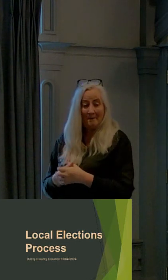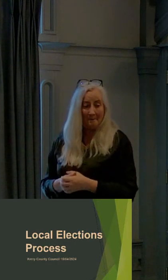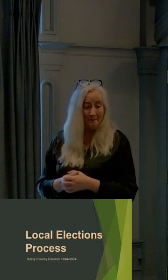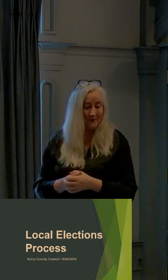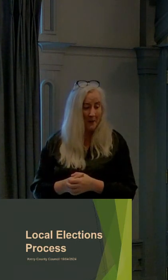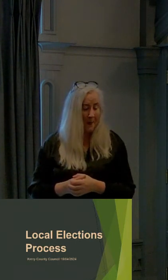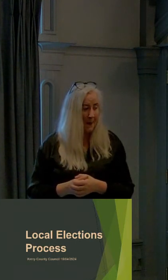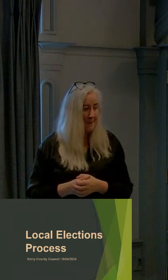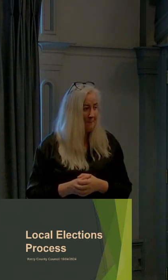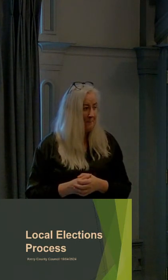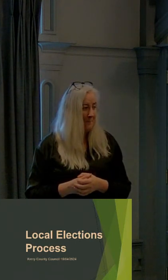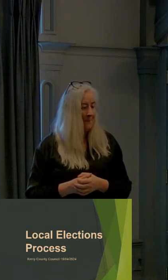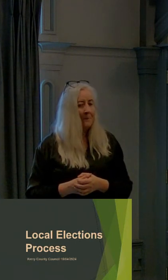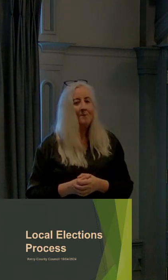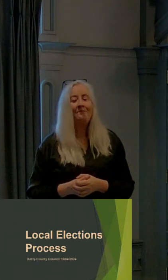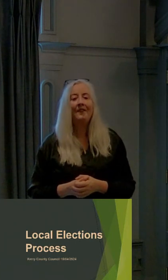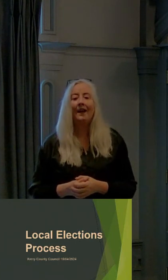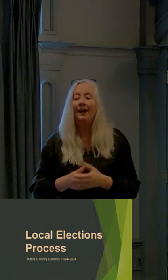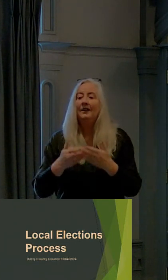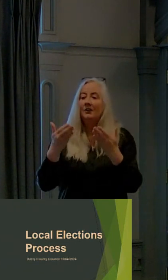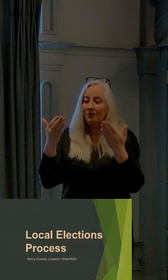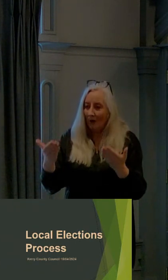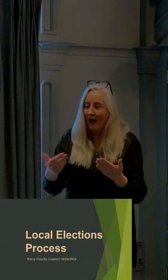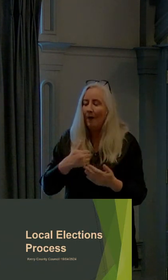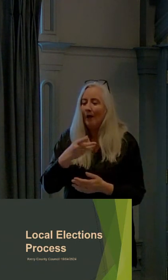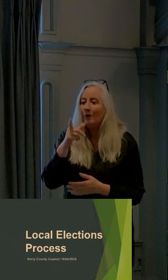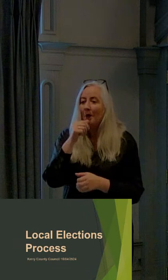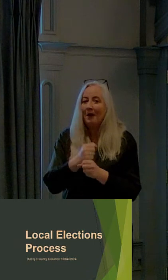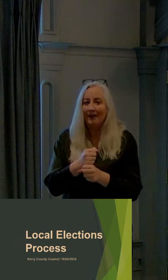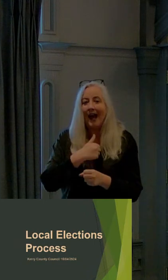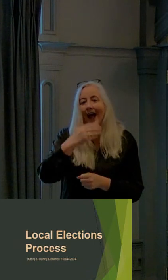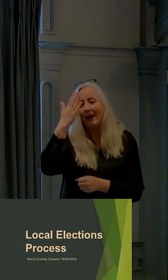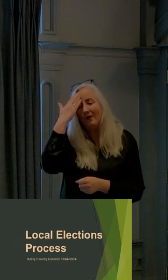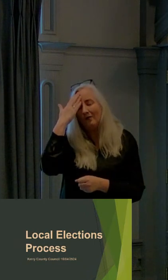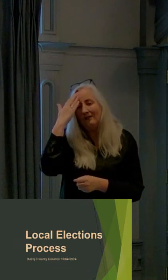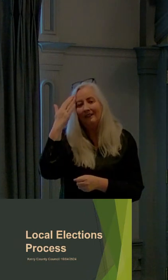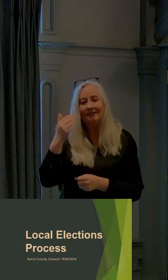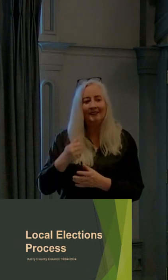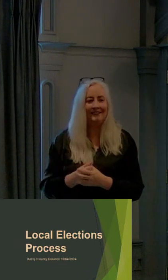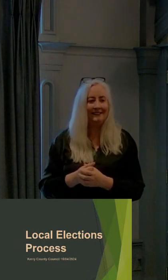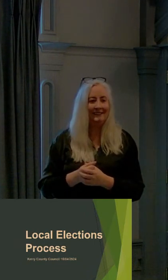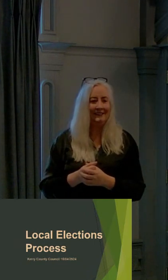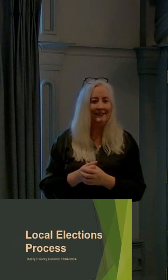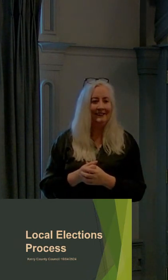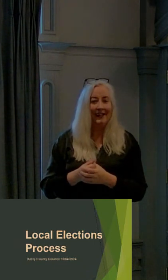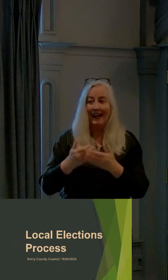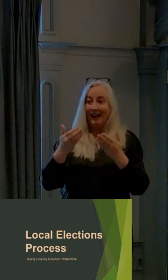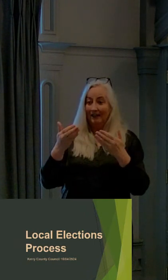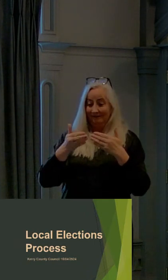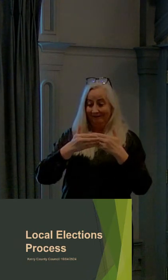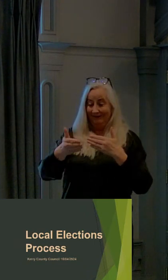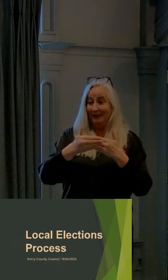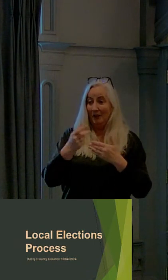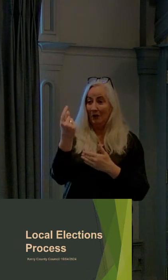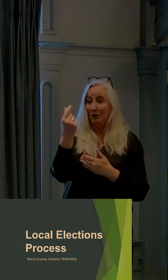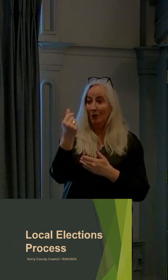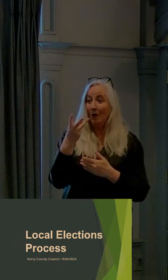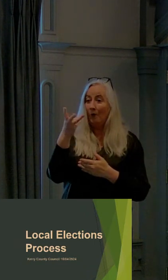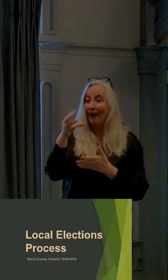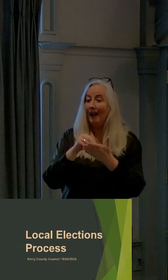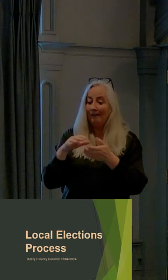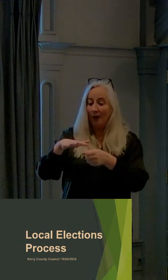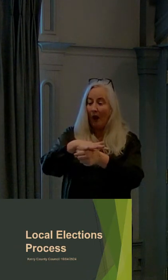I suppose what I wanted to go into is I'm aware that this is leading towards local elections and that,